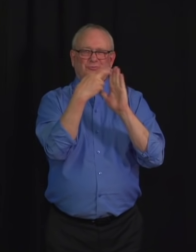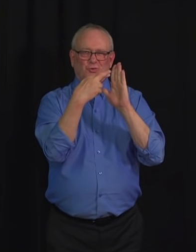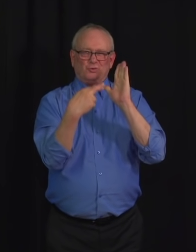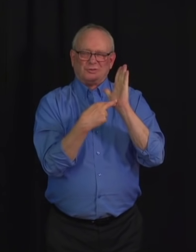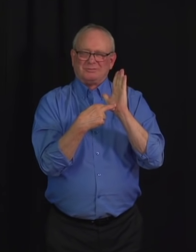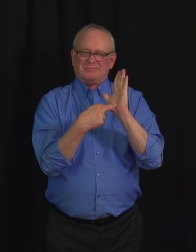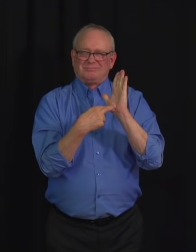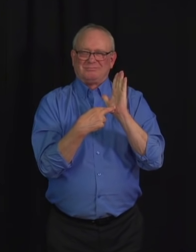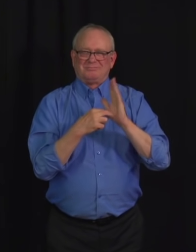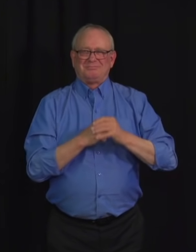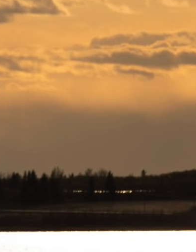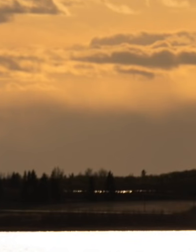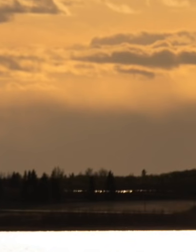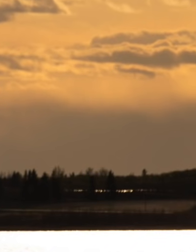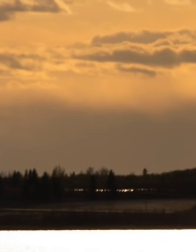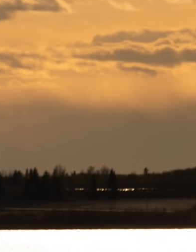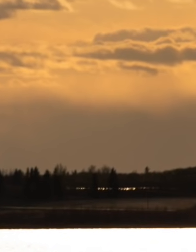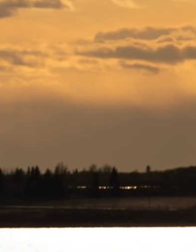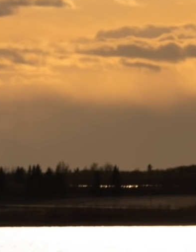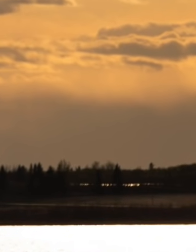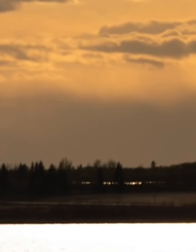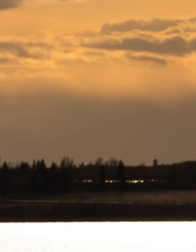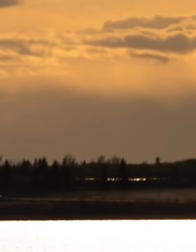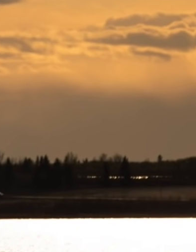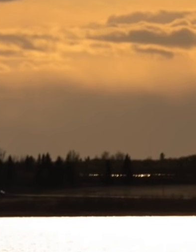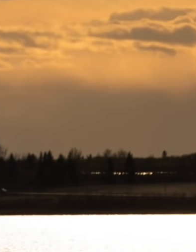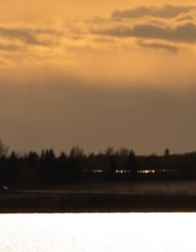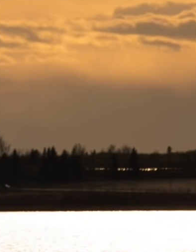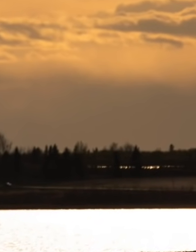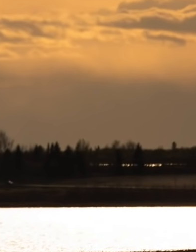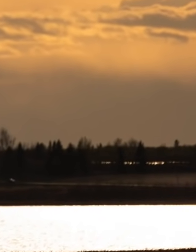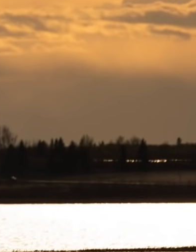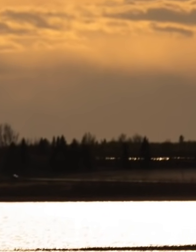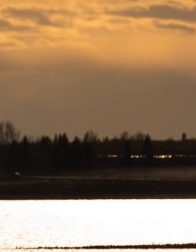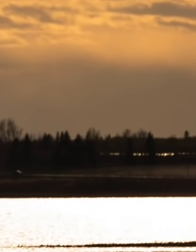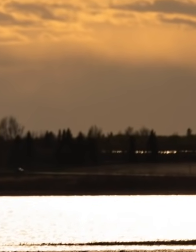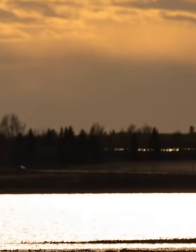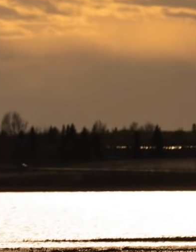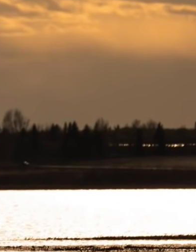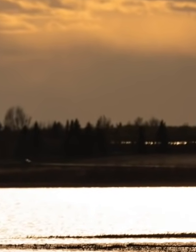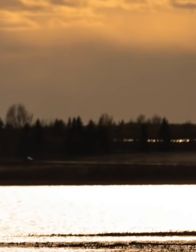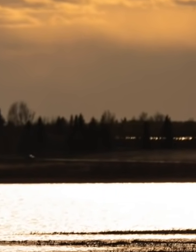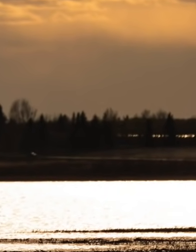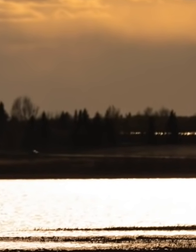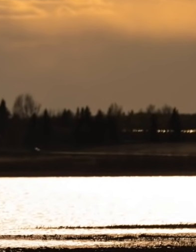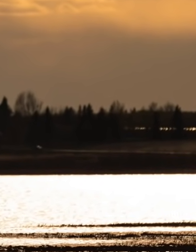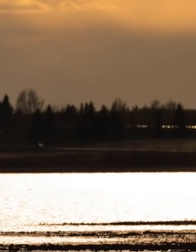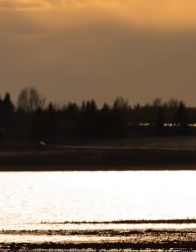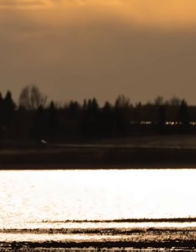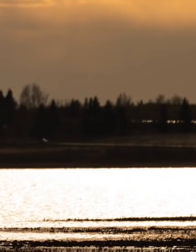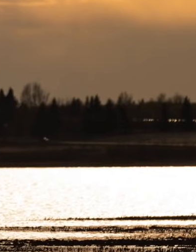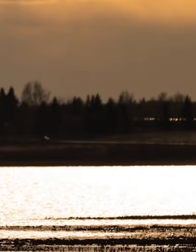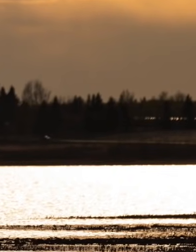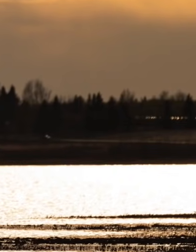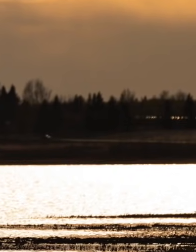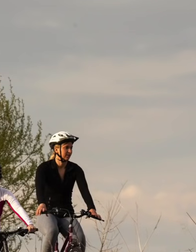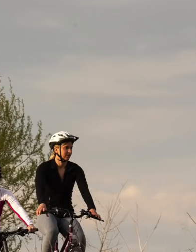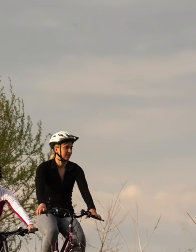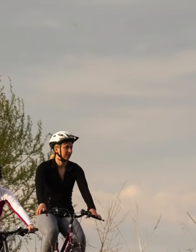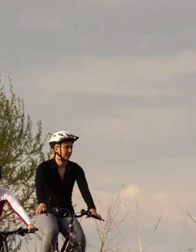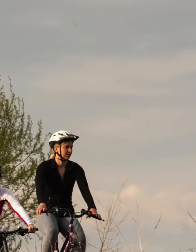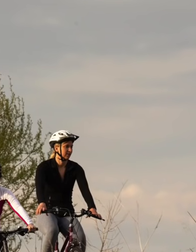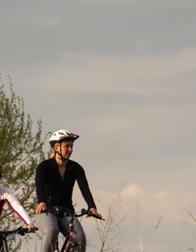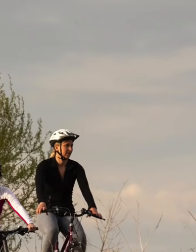hospitalizations remain very high. We are gaining momentum, but it is fragile, and we cannot afford to take this weekend off